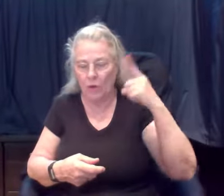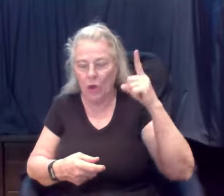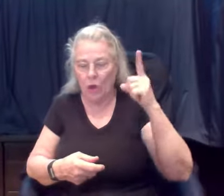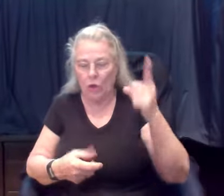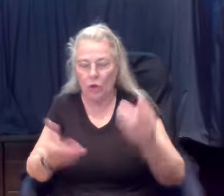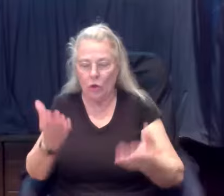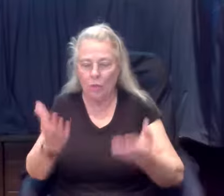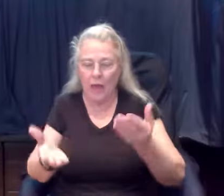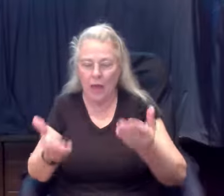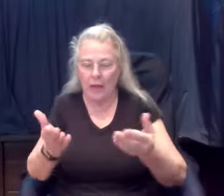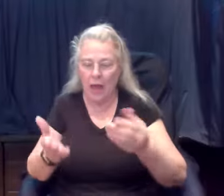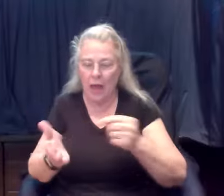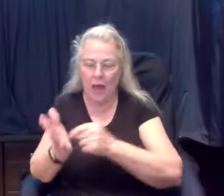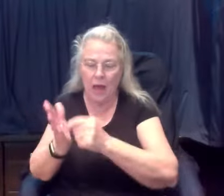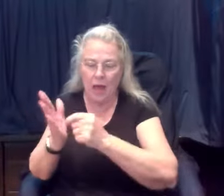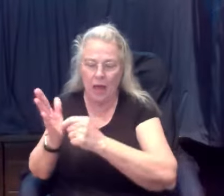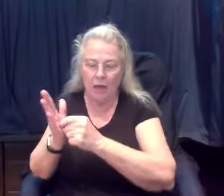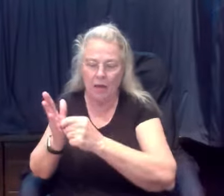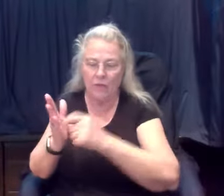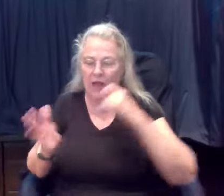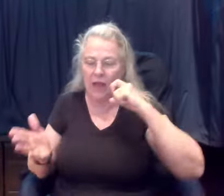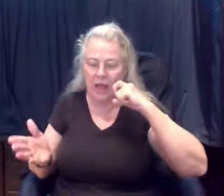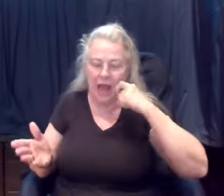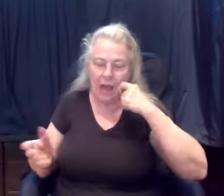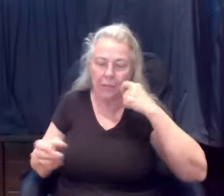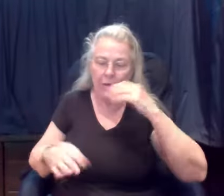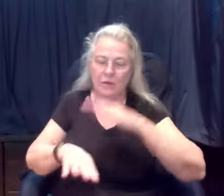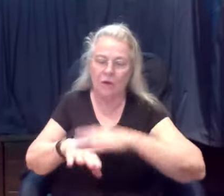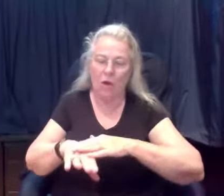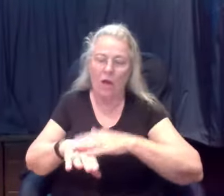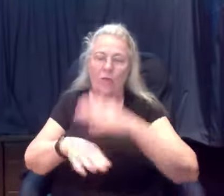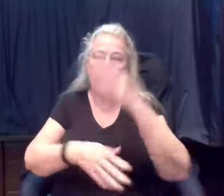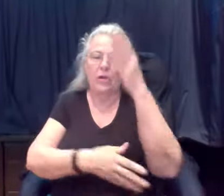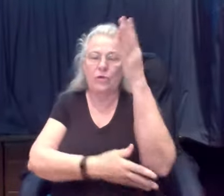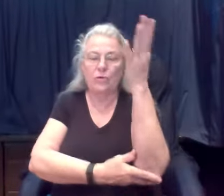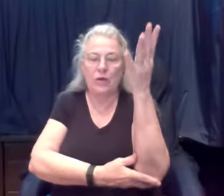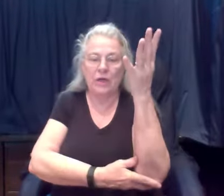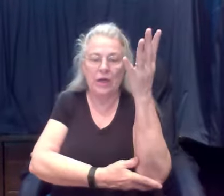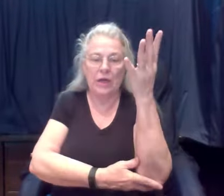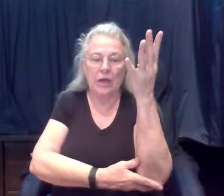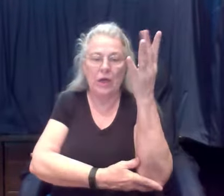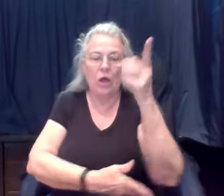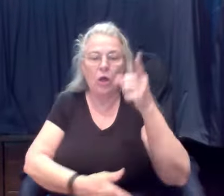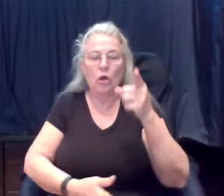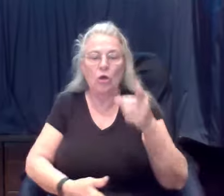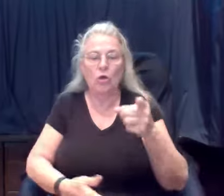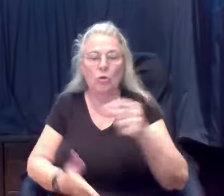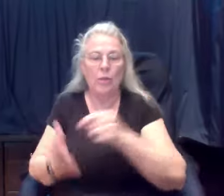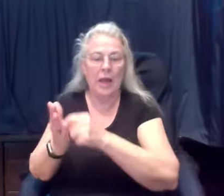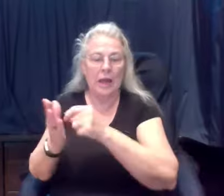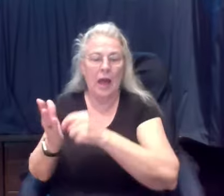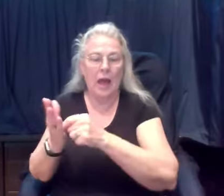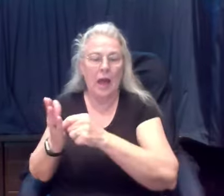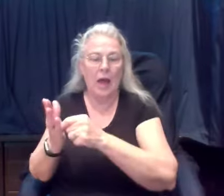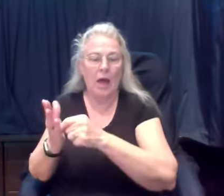You may count the apples on the tree. You may count